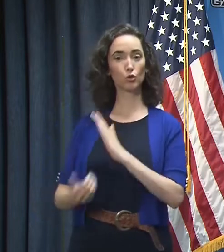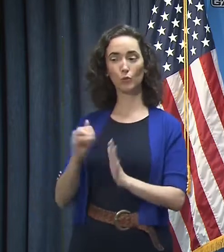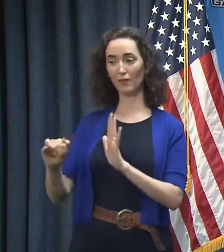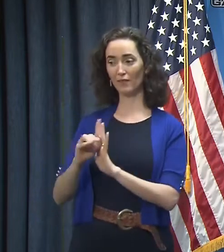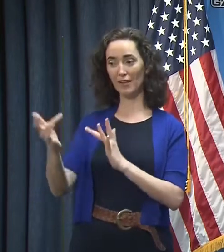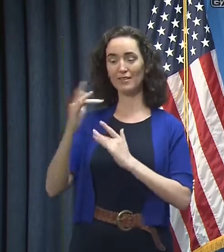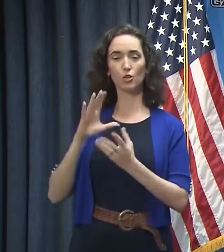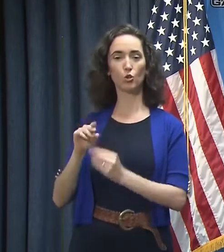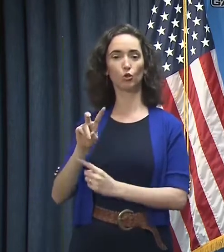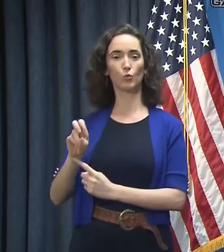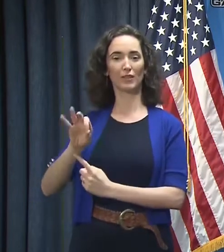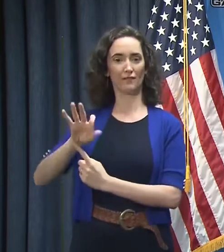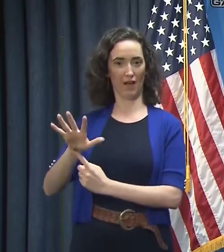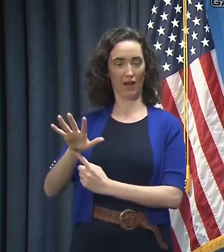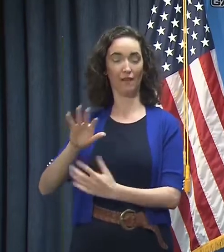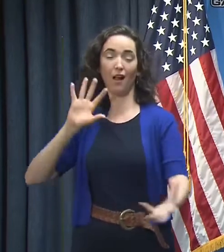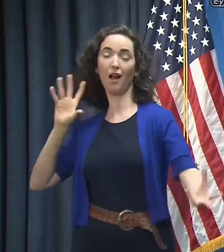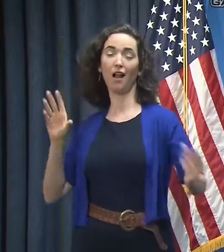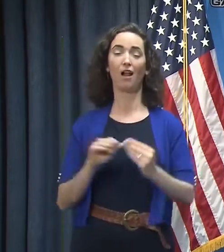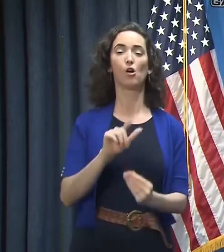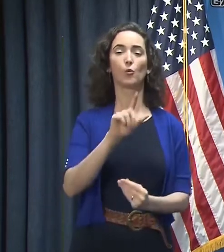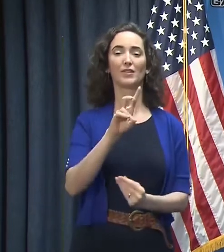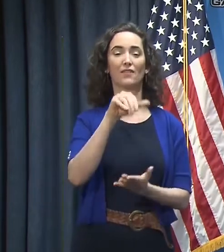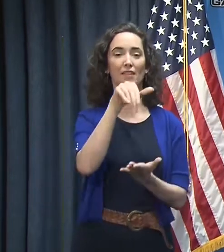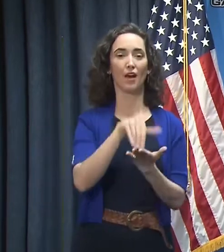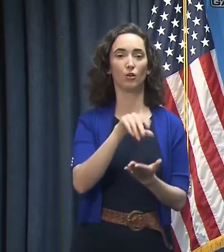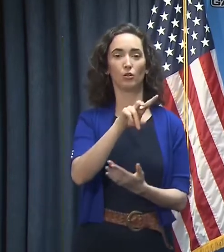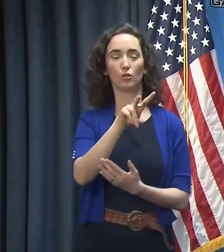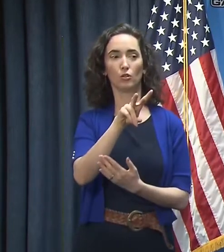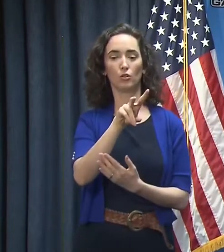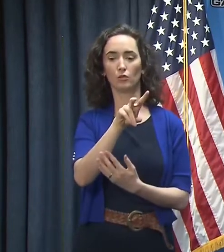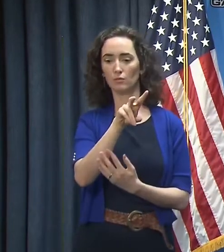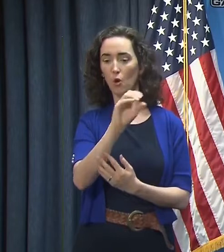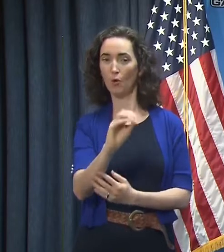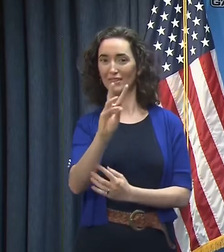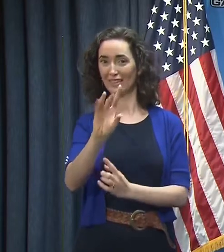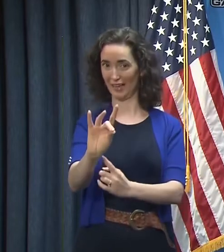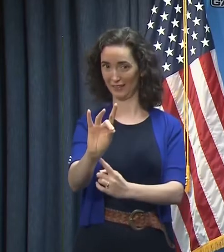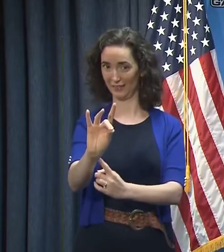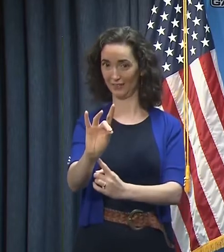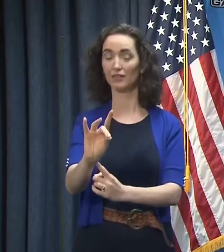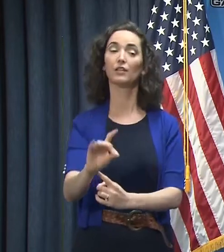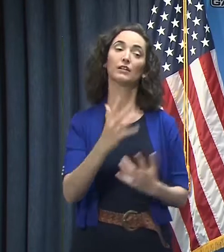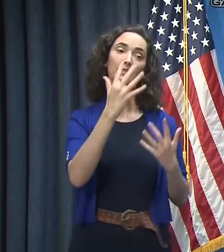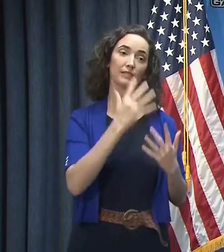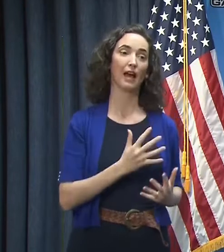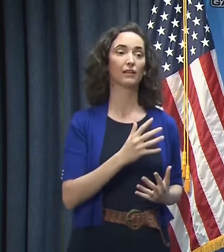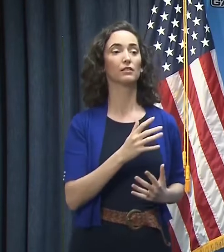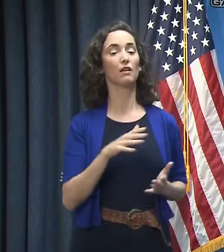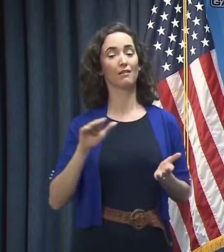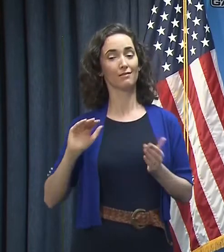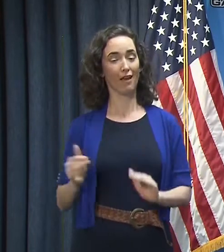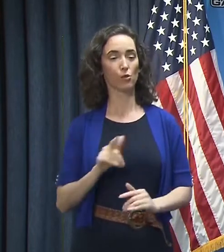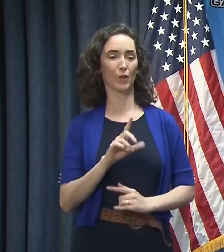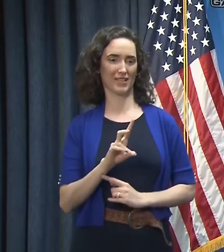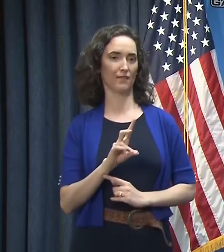cases, bringing us to a total of 27,068. Sadly, we're reporting 27 new deaths for a total